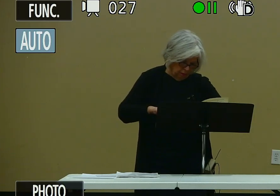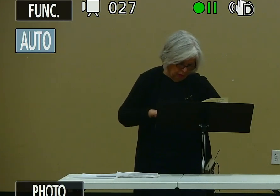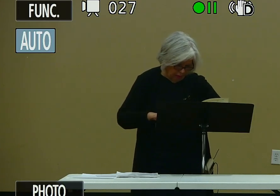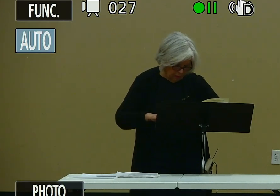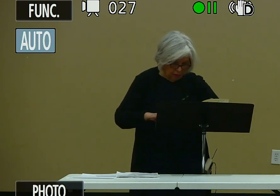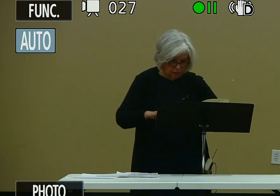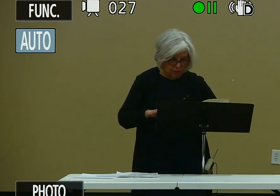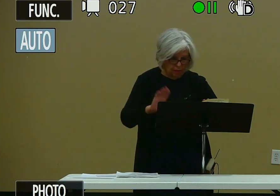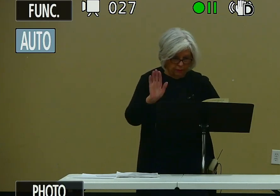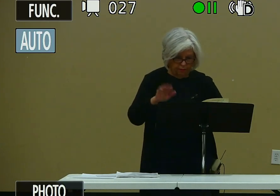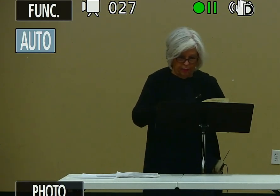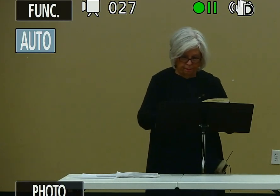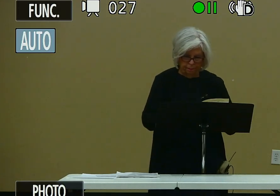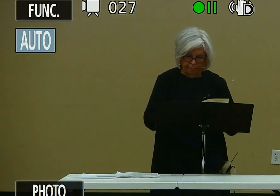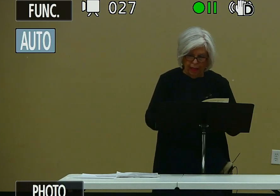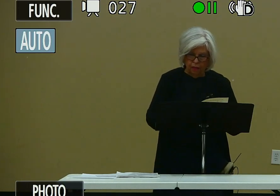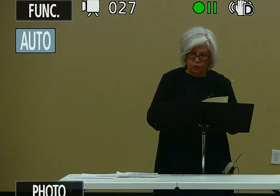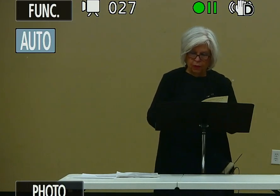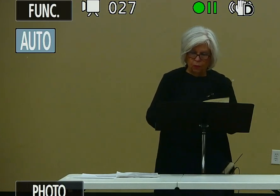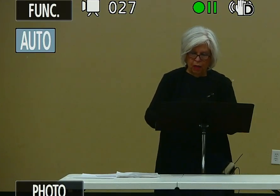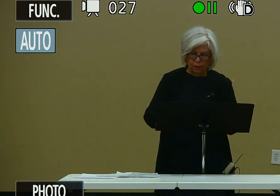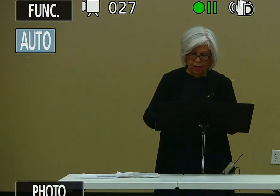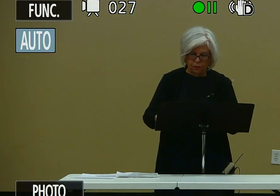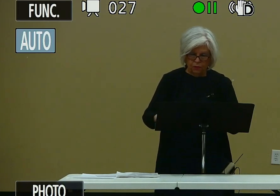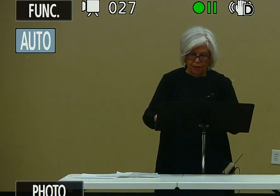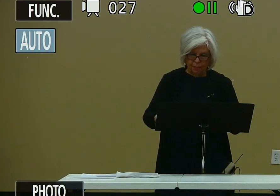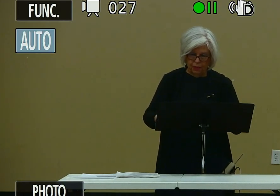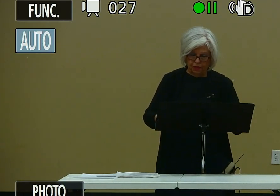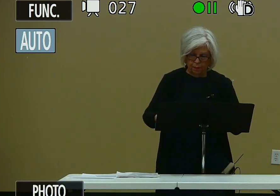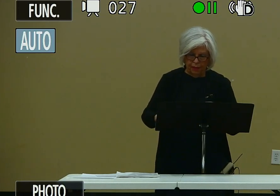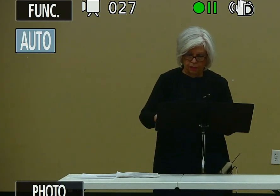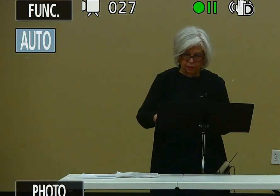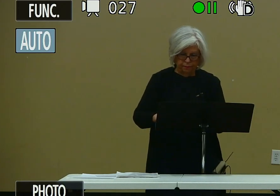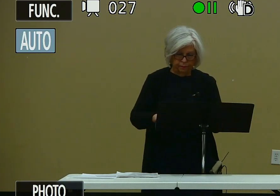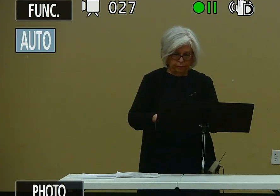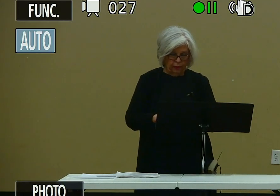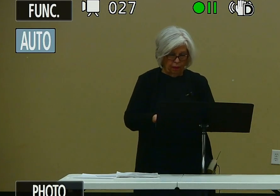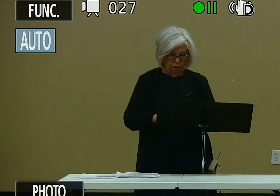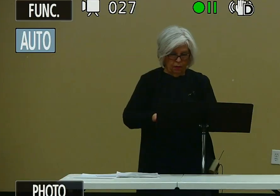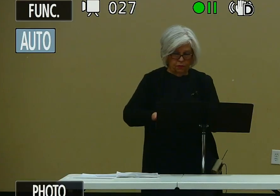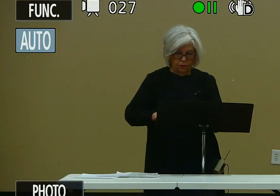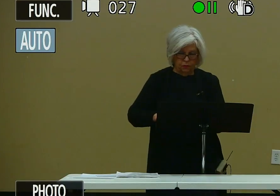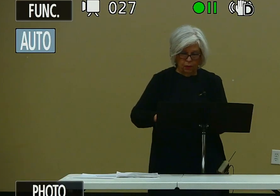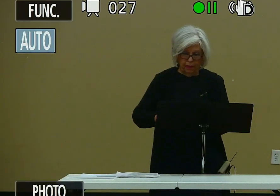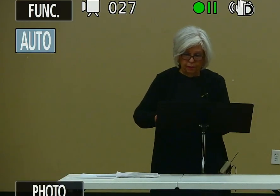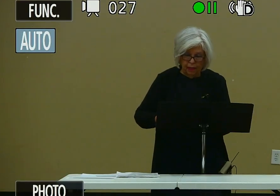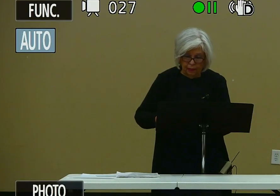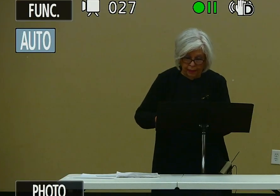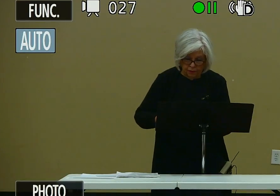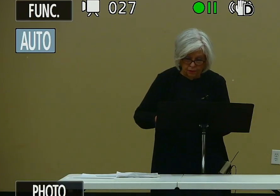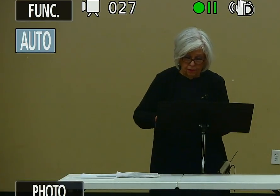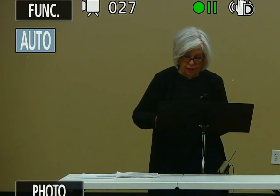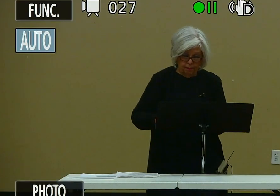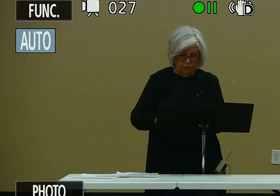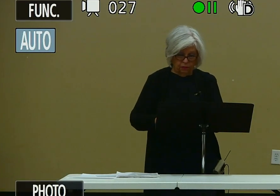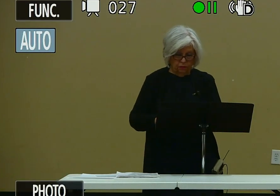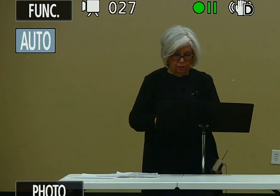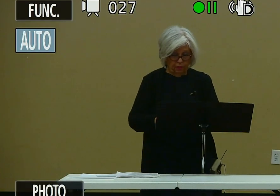no, that's not a synonym. Never mind. During, while, or as at the top of the next page. Okay, this is one I like to do now because it took me forever